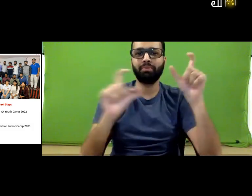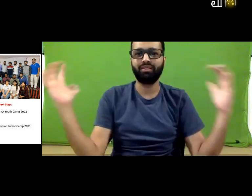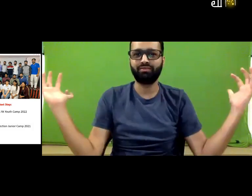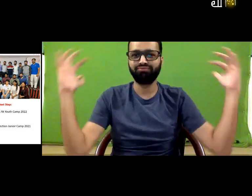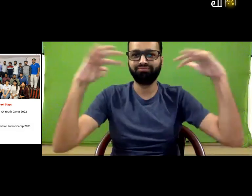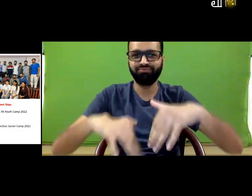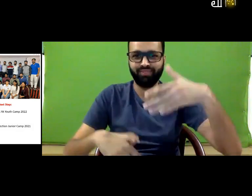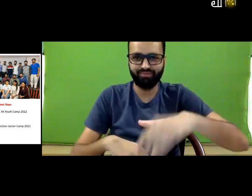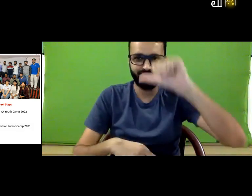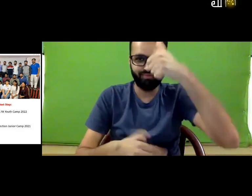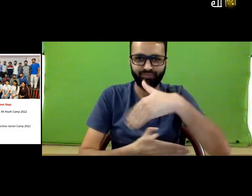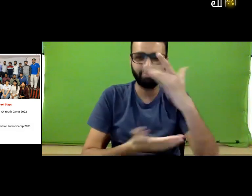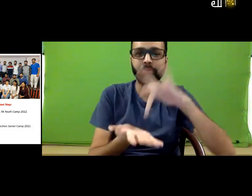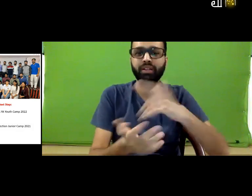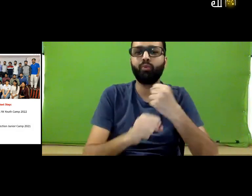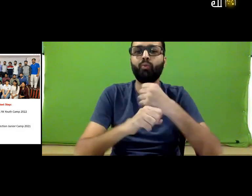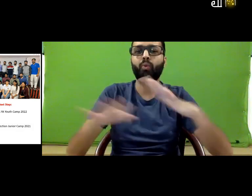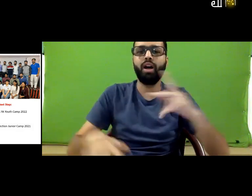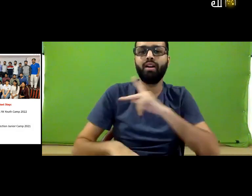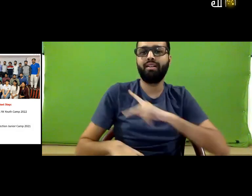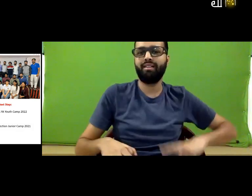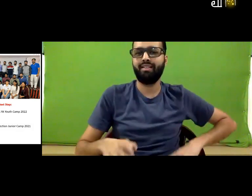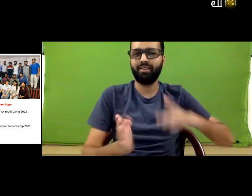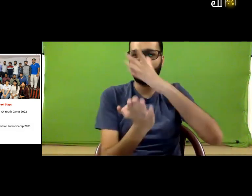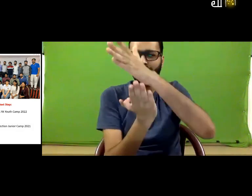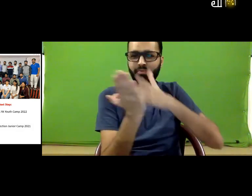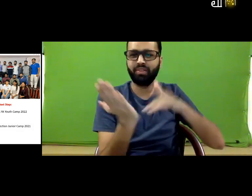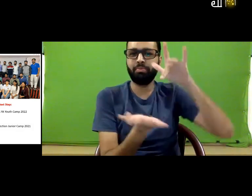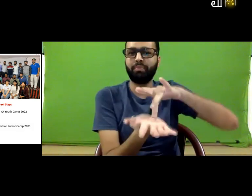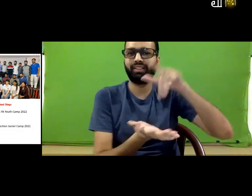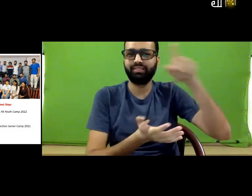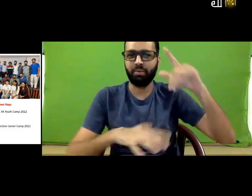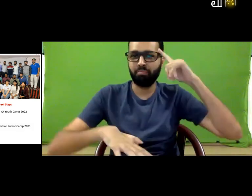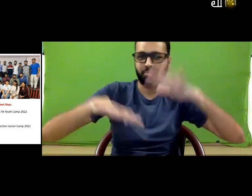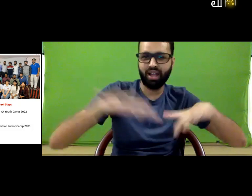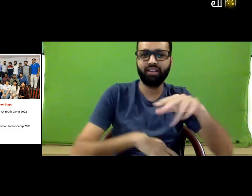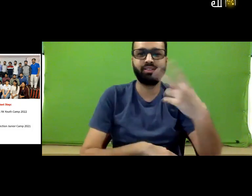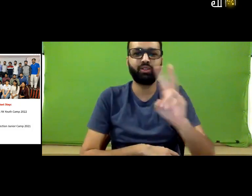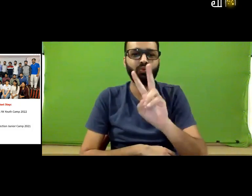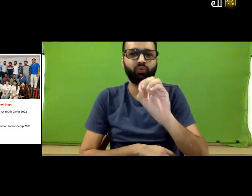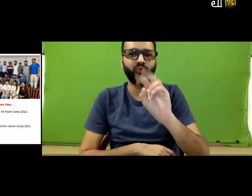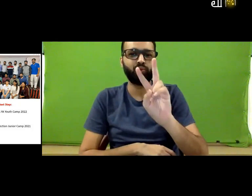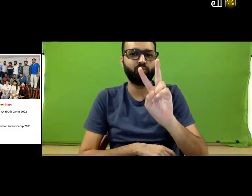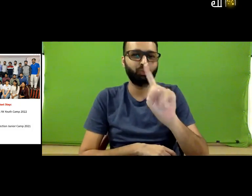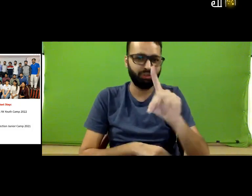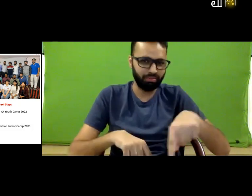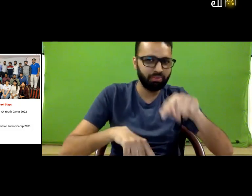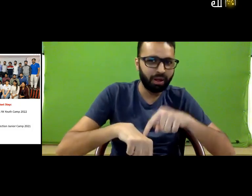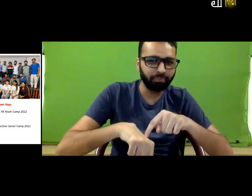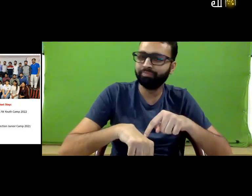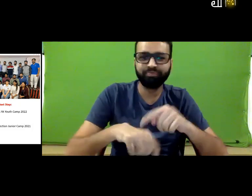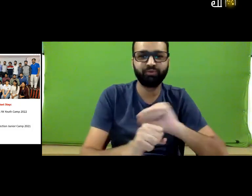World Junior Camp Chair here in India. We got that. In Goa, Karnataka, we are going to be hosting that. We were planning that